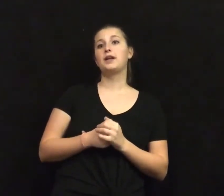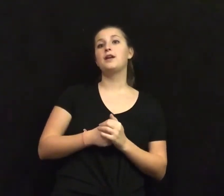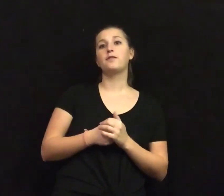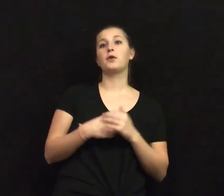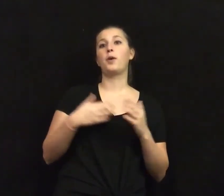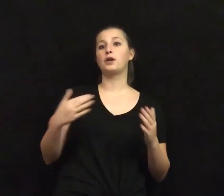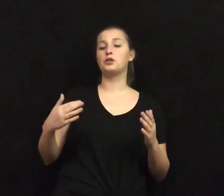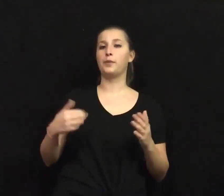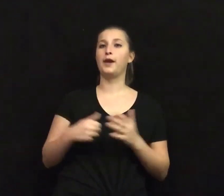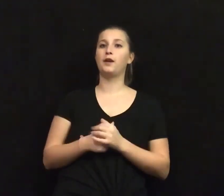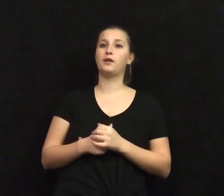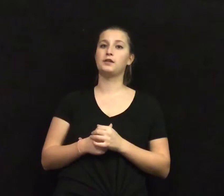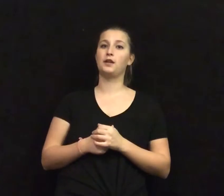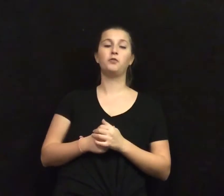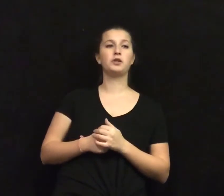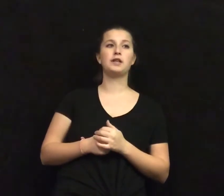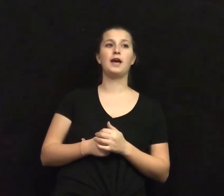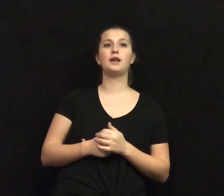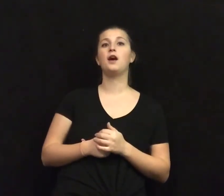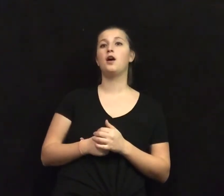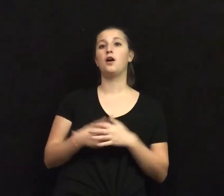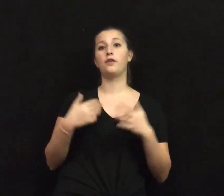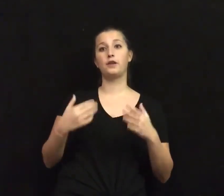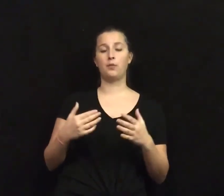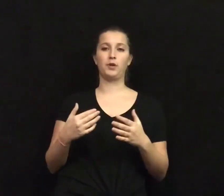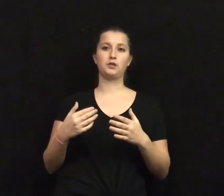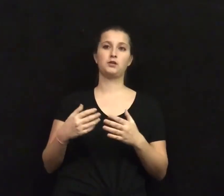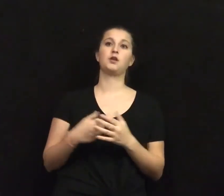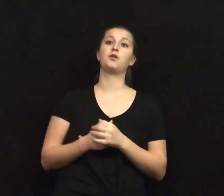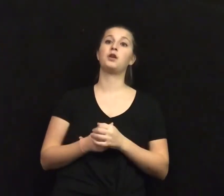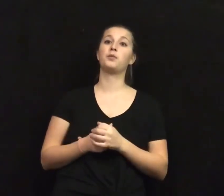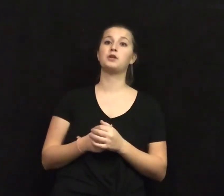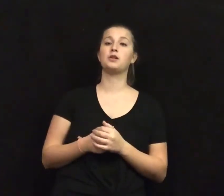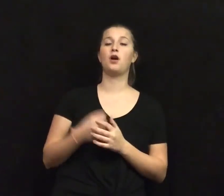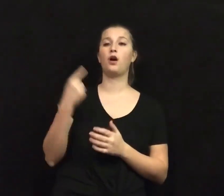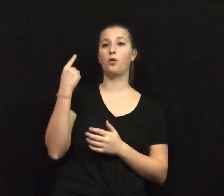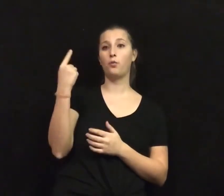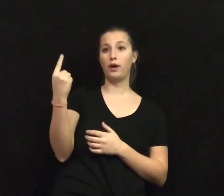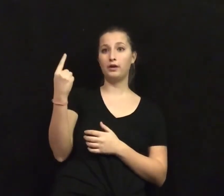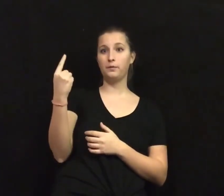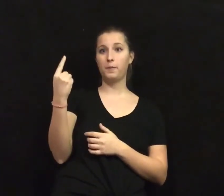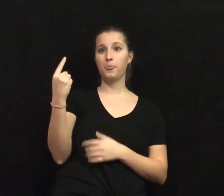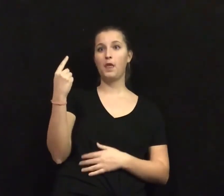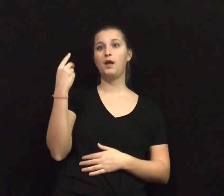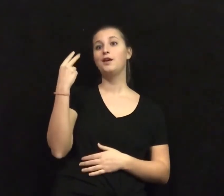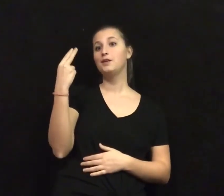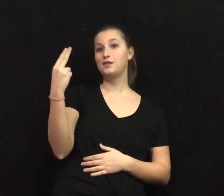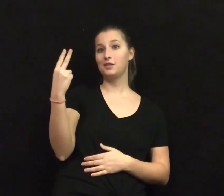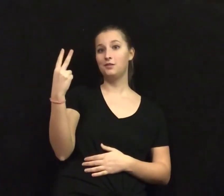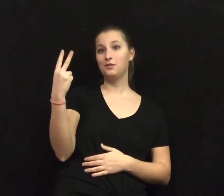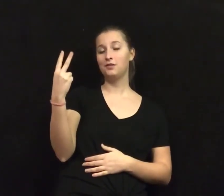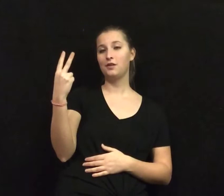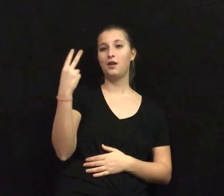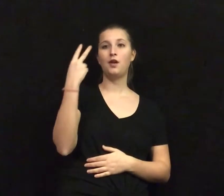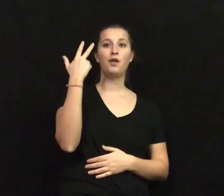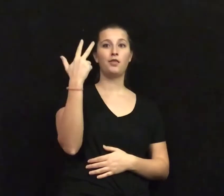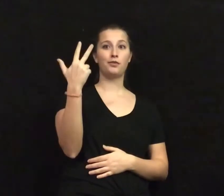get for where is your pain on the scale of 1 to 10 are the numbers. So the numbers are 1, 2,